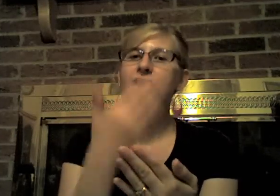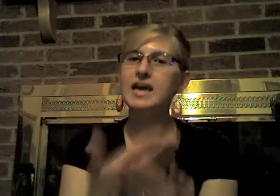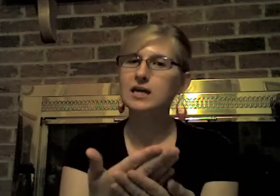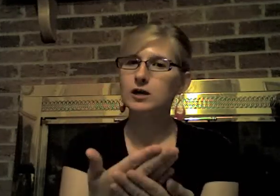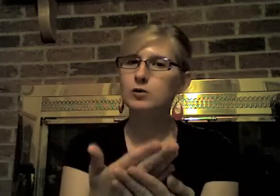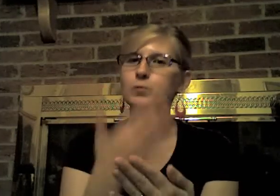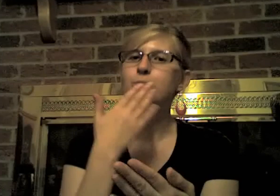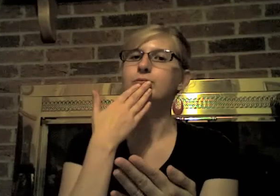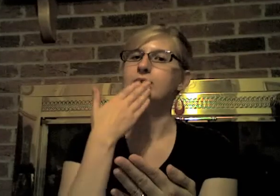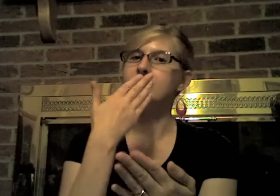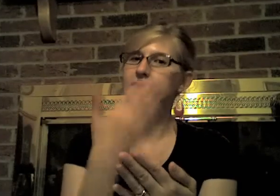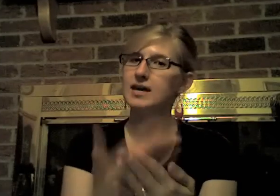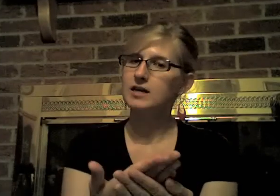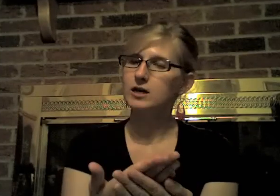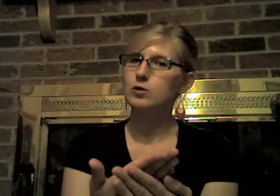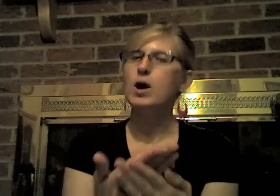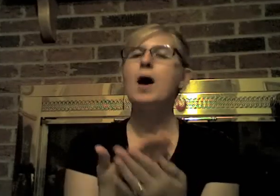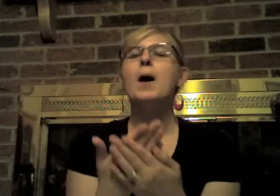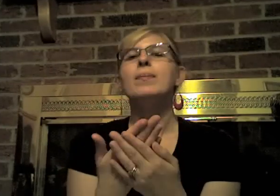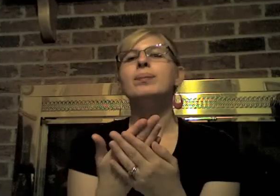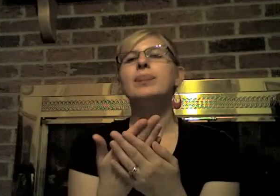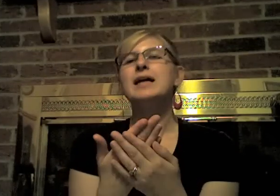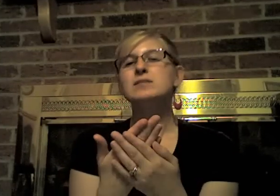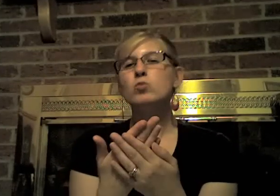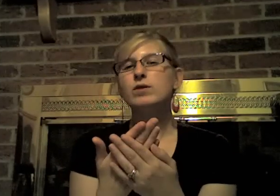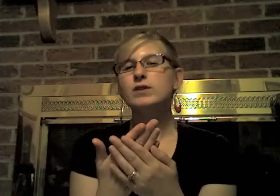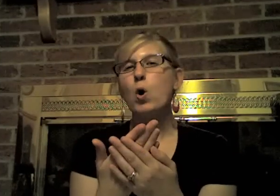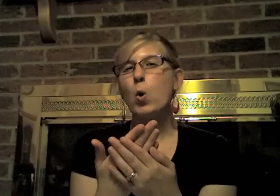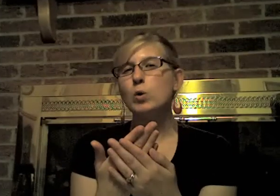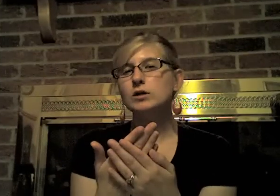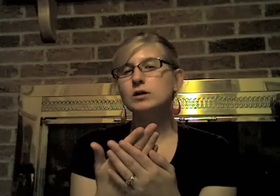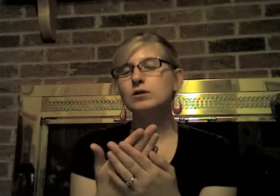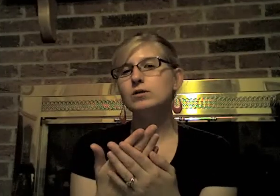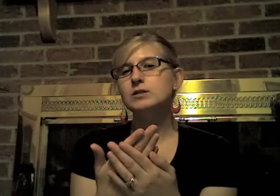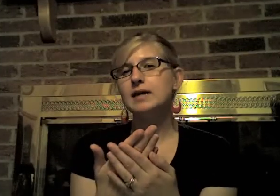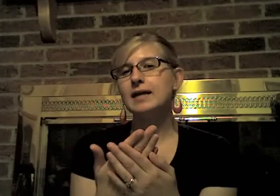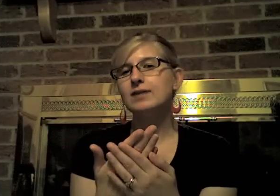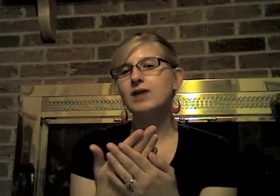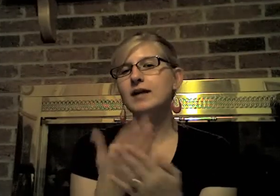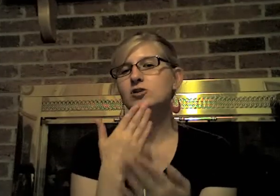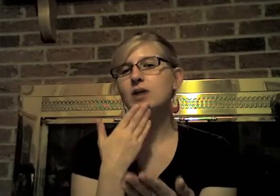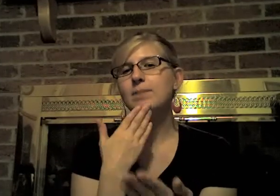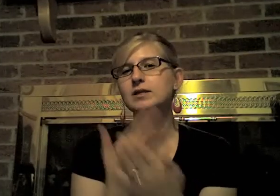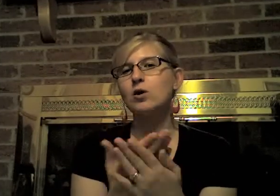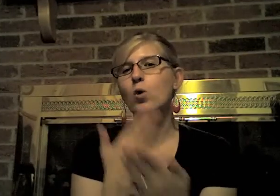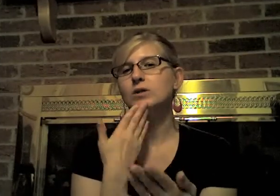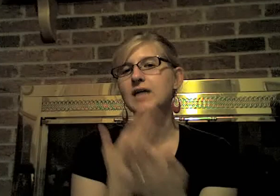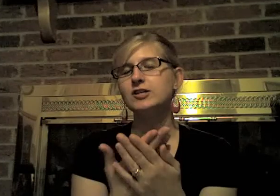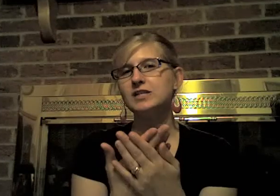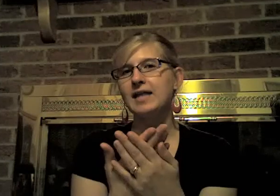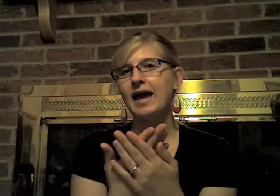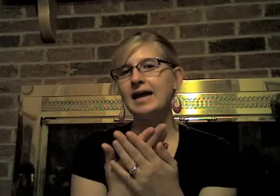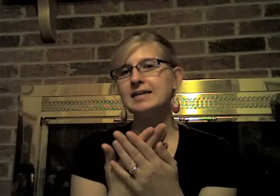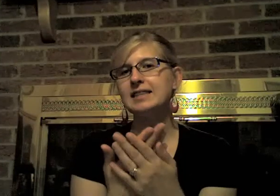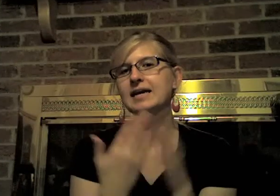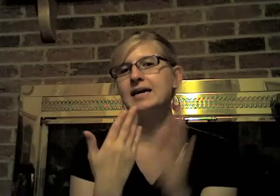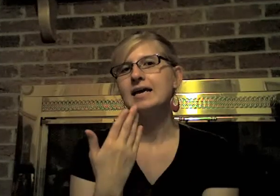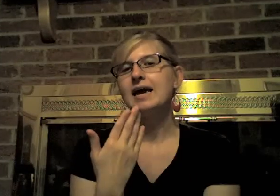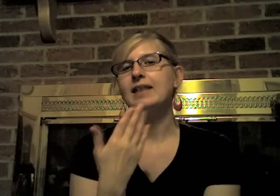thank you. Thank you. That's more of an older sign. They've kind of dropped the whole touching the hand thing, and they